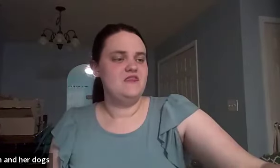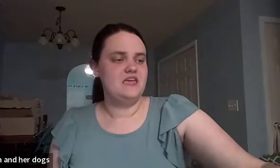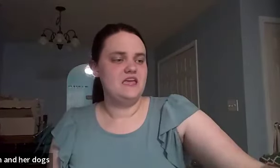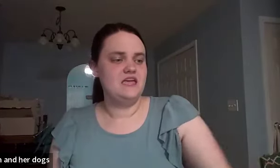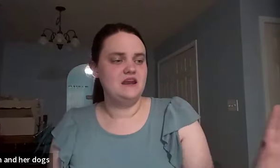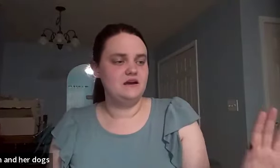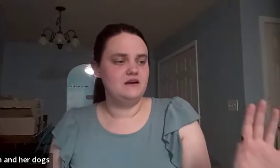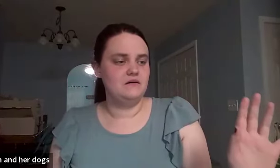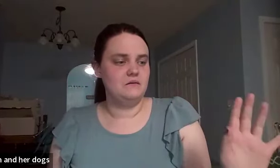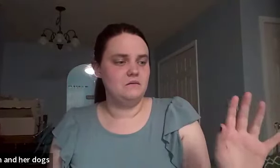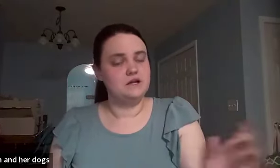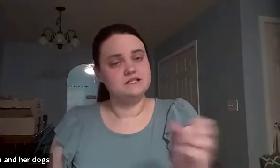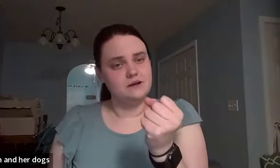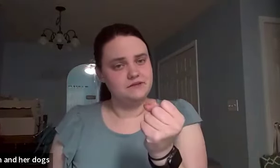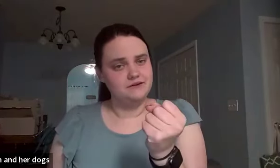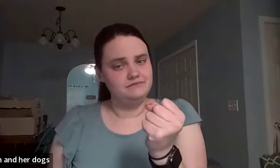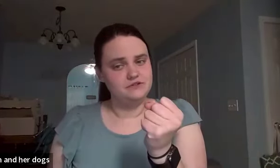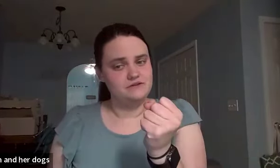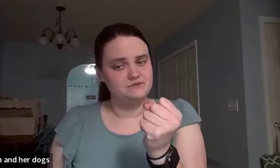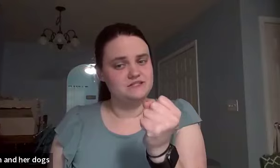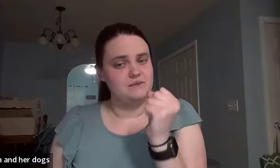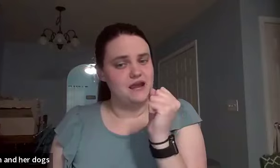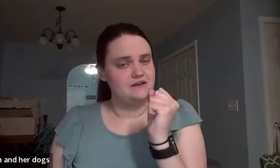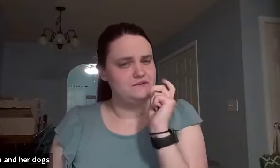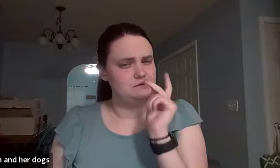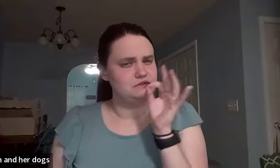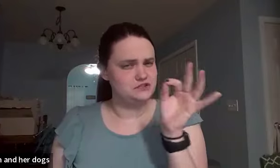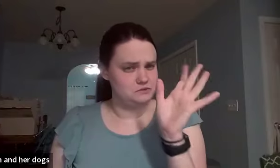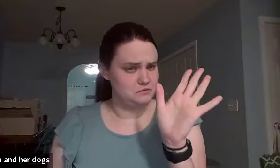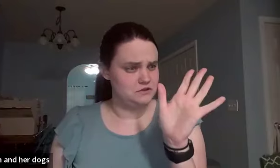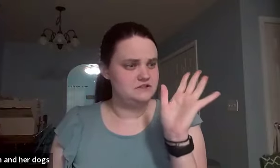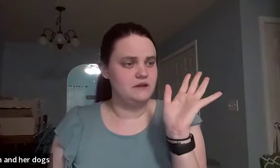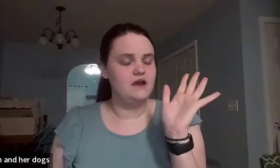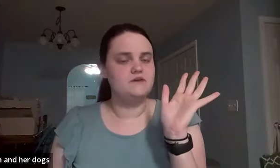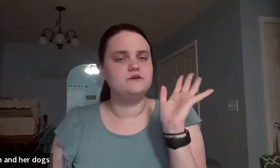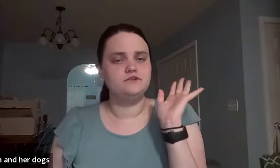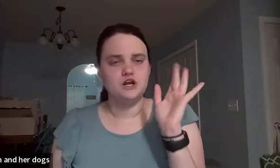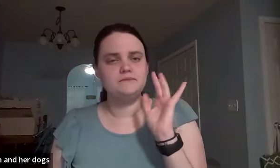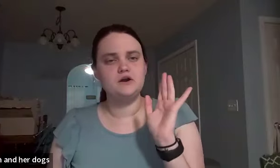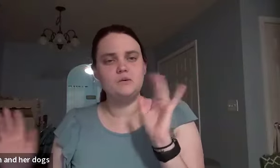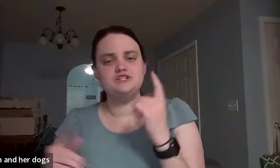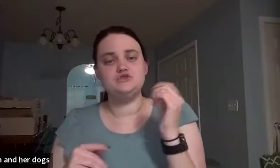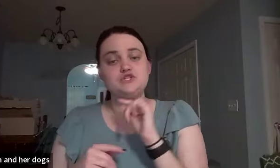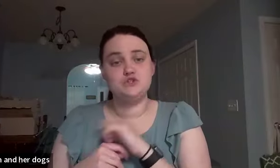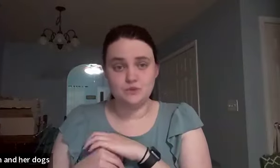And then we're going to stop there with all these words. I'm going to add a few little description words. So we have, if you're talking about going to the